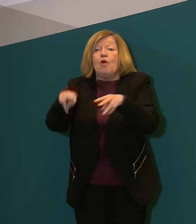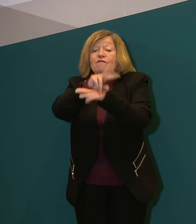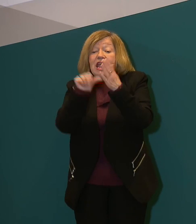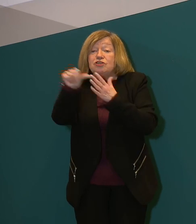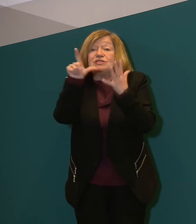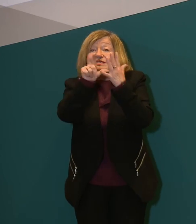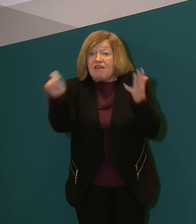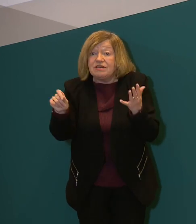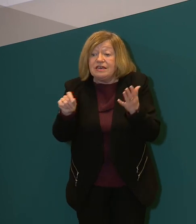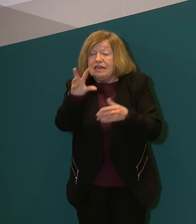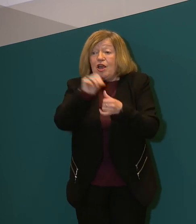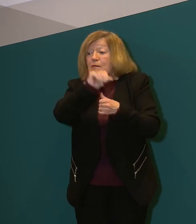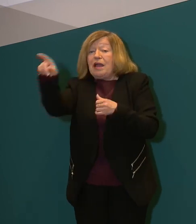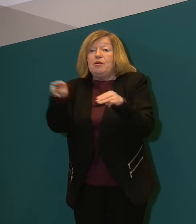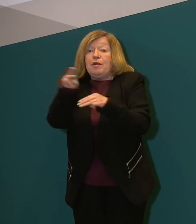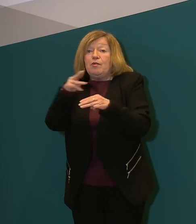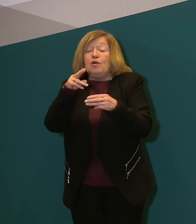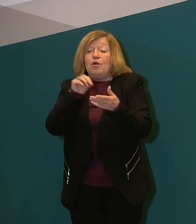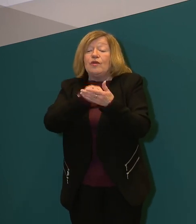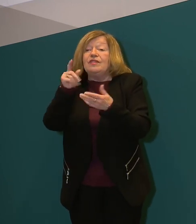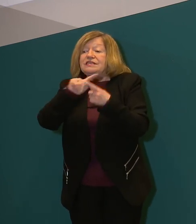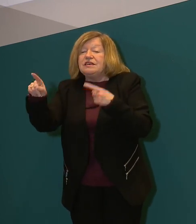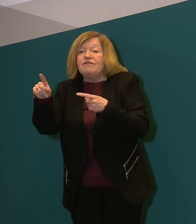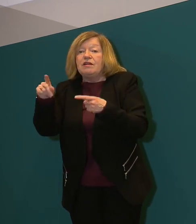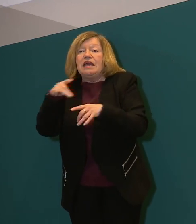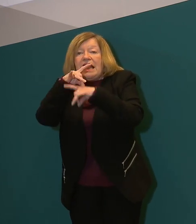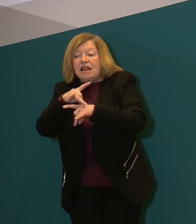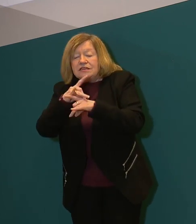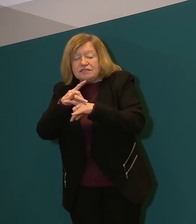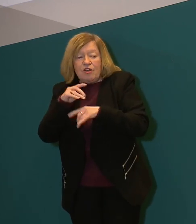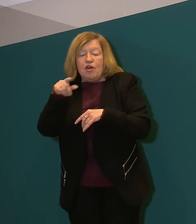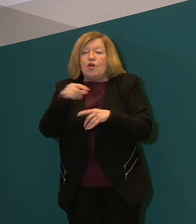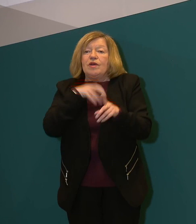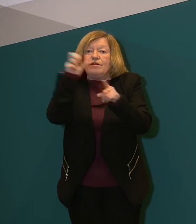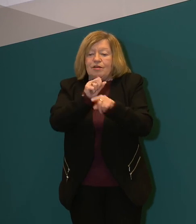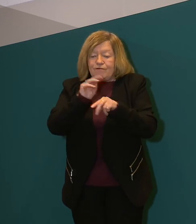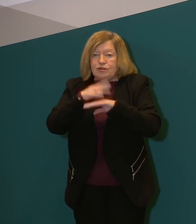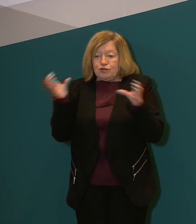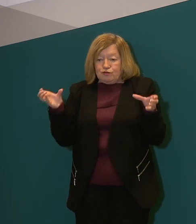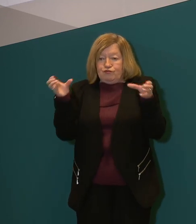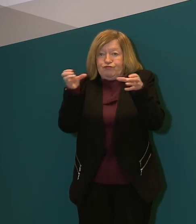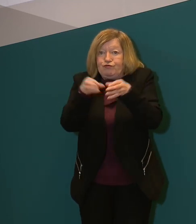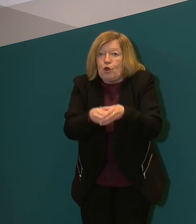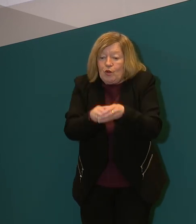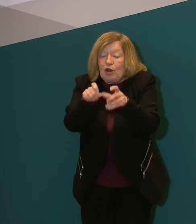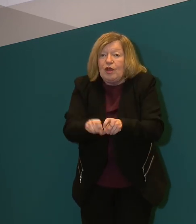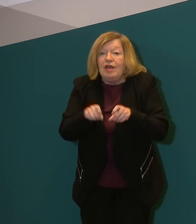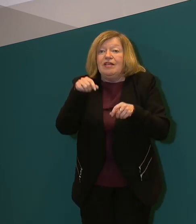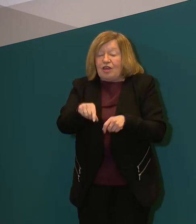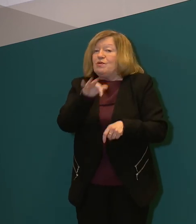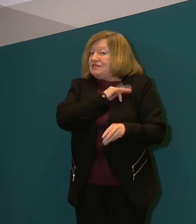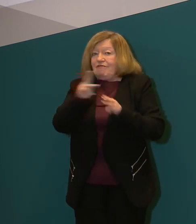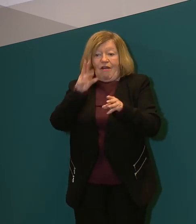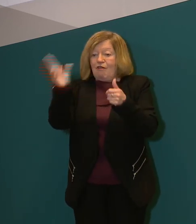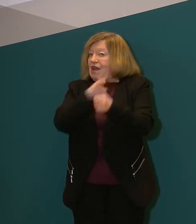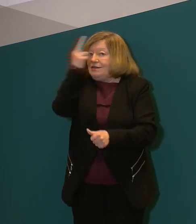70, in particular many people with the underlying conditions that we've identified for cocooning purposes, were already in fact practicing